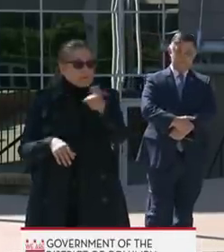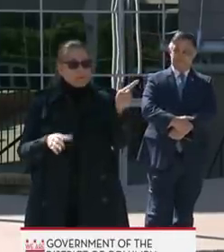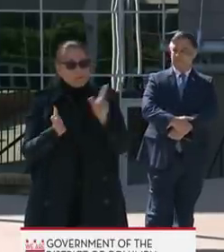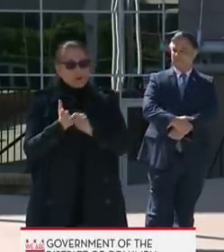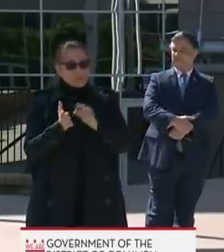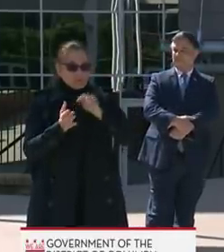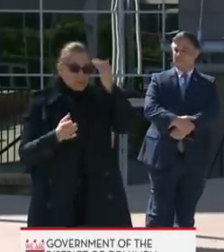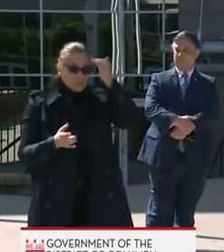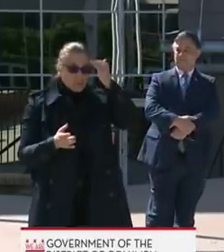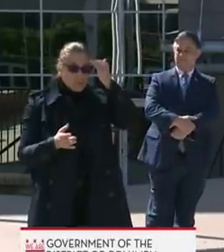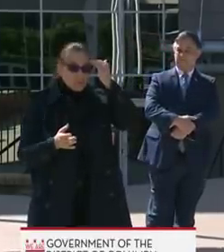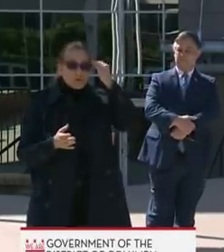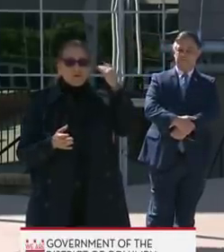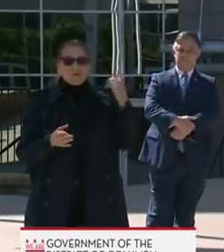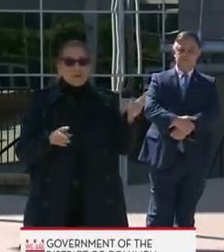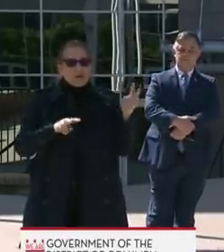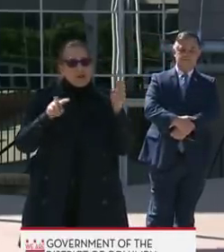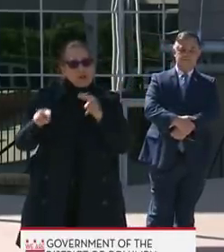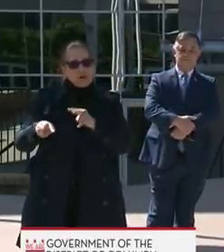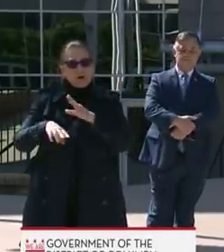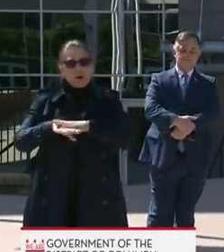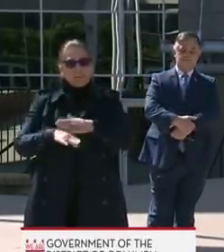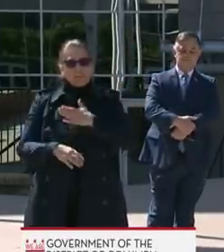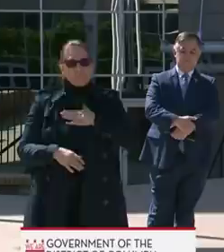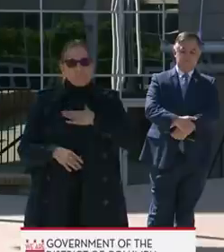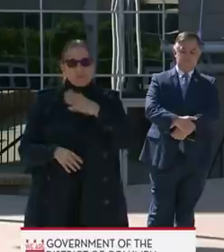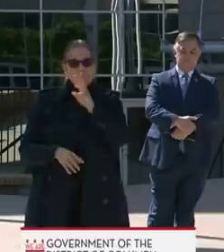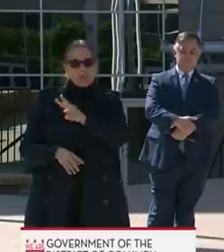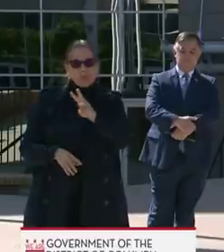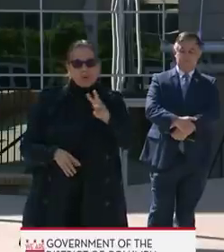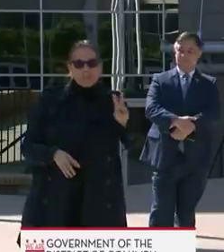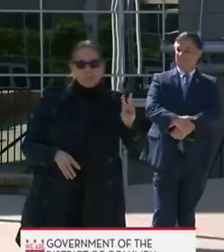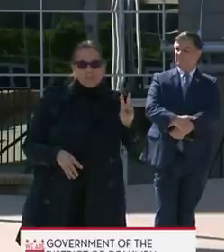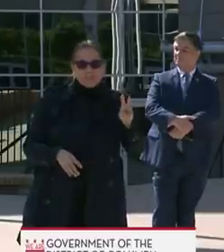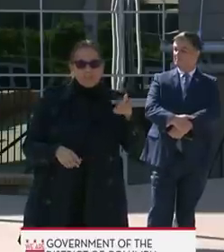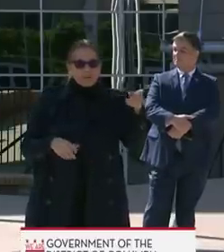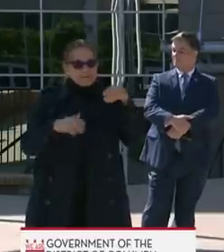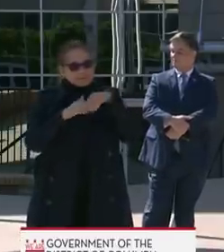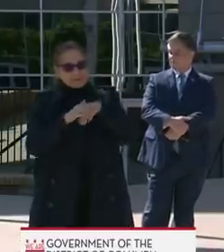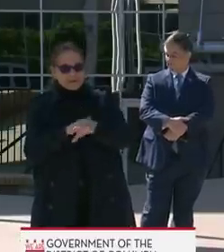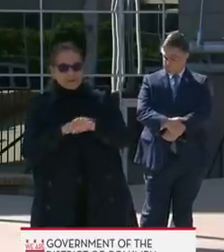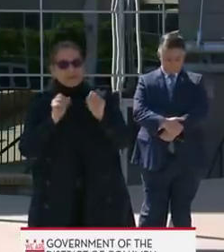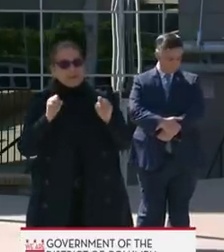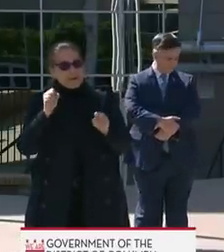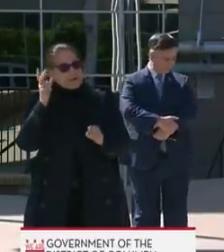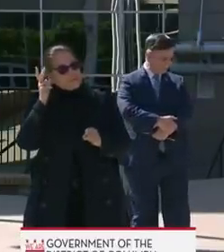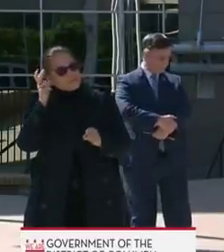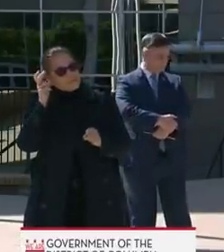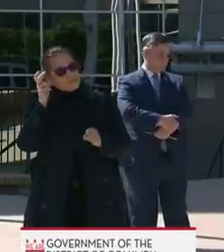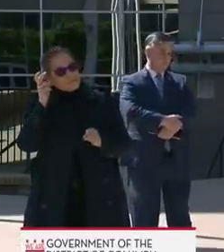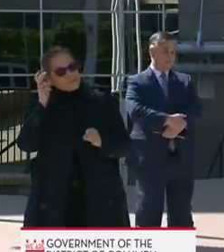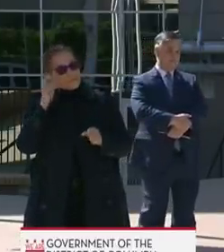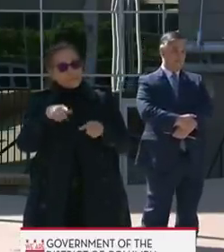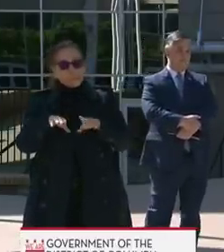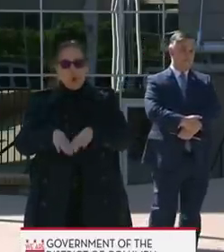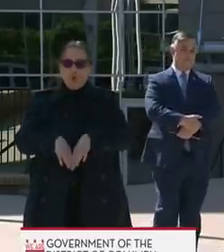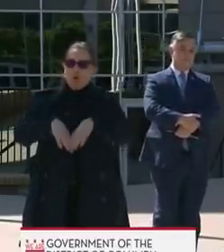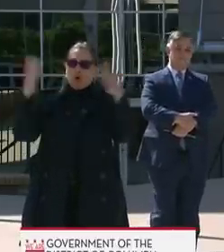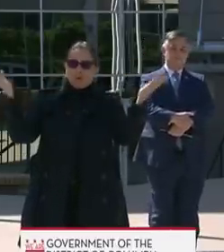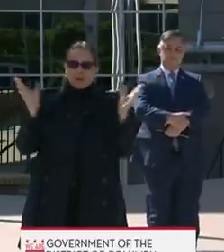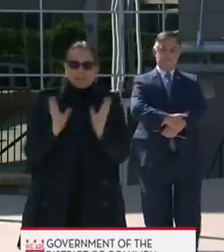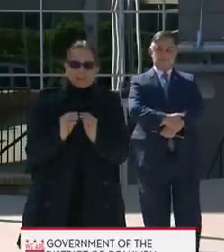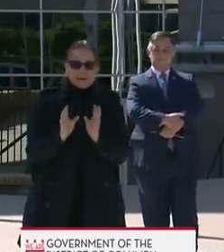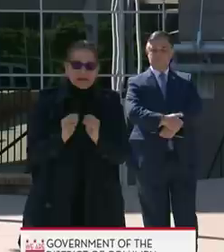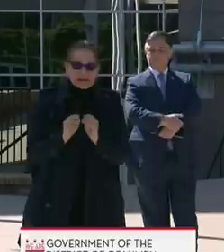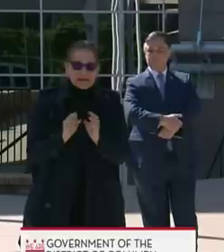how they can access the meeting. We're doing our best to conform with the open meetings law. So members of the council and the